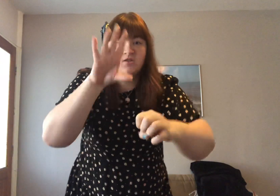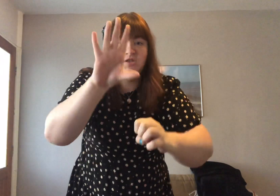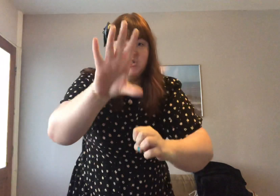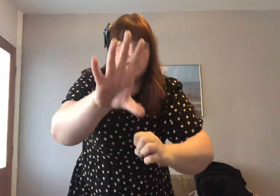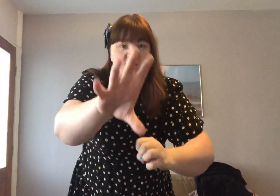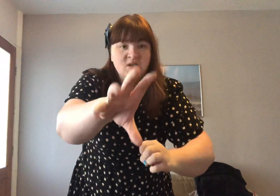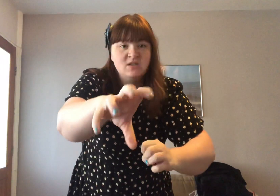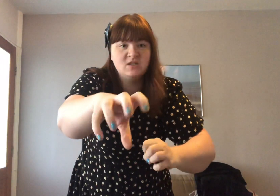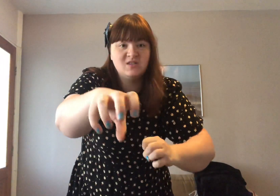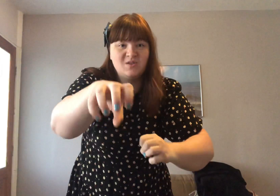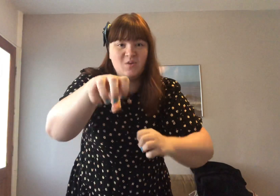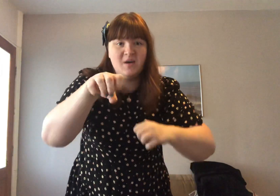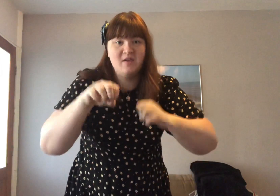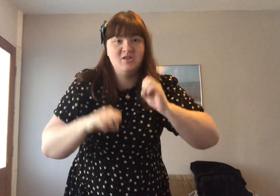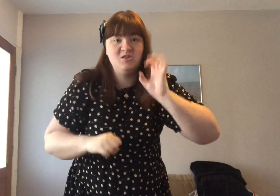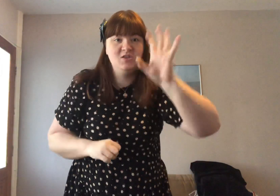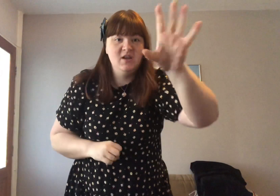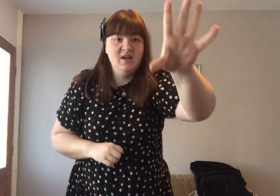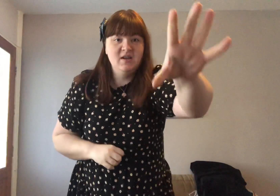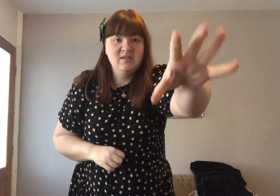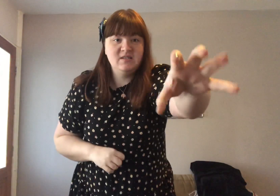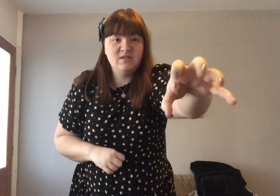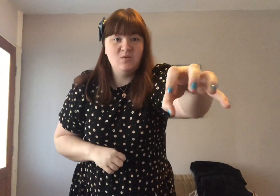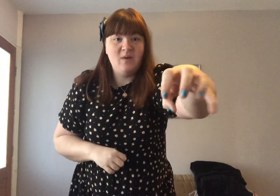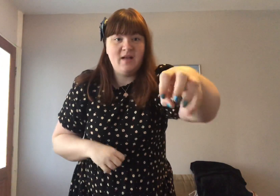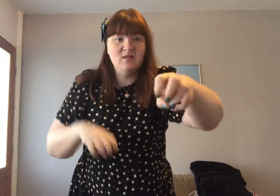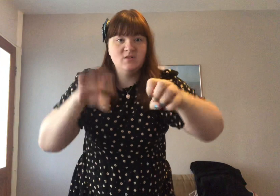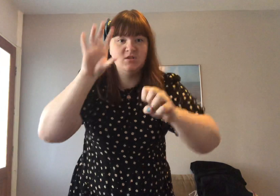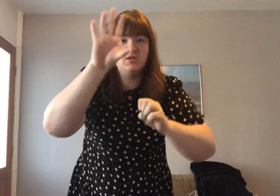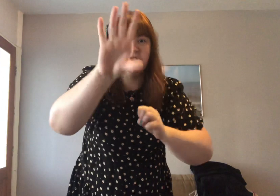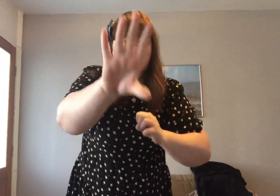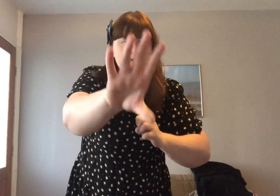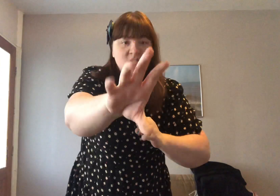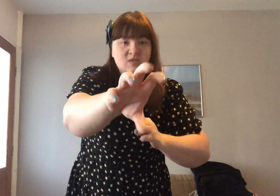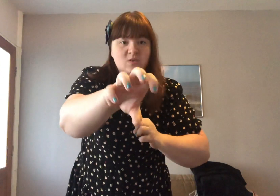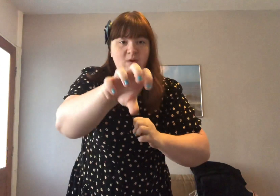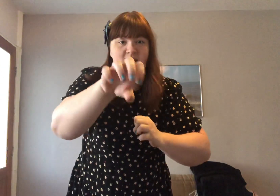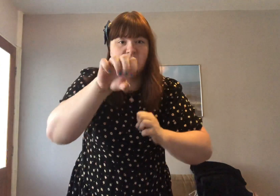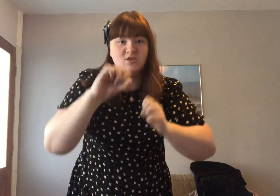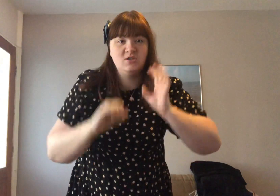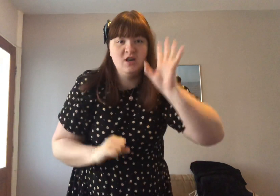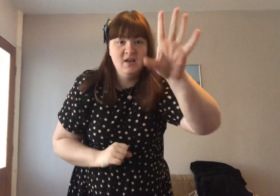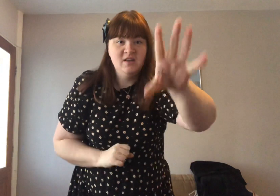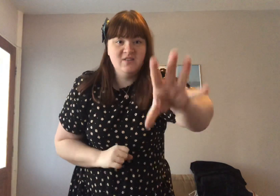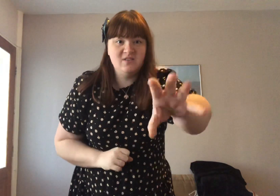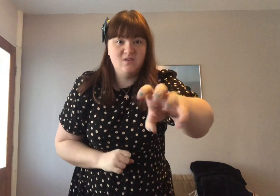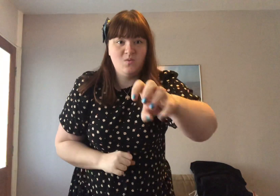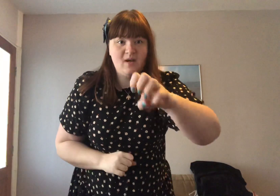Squelch, squirch, squelch, squirch,